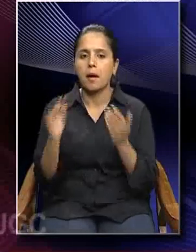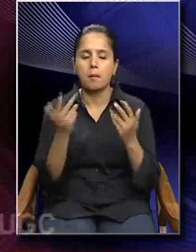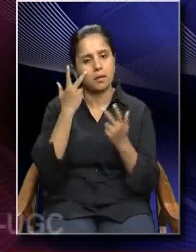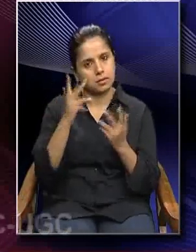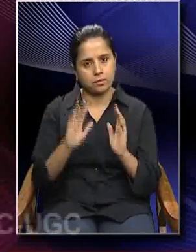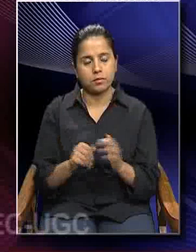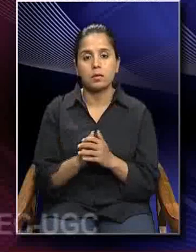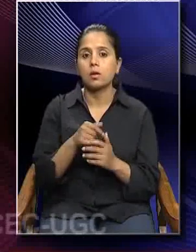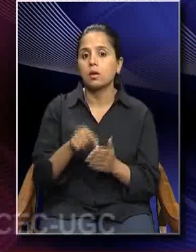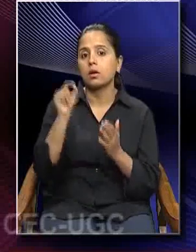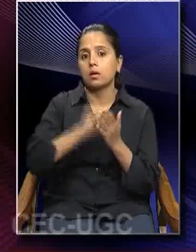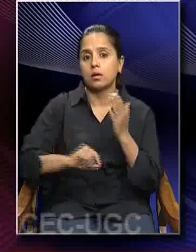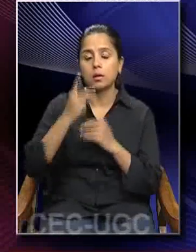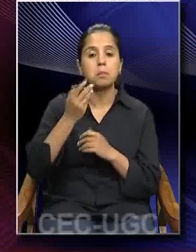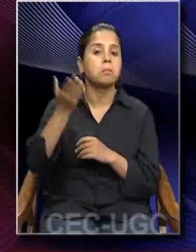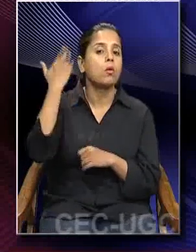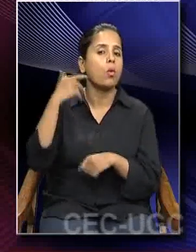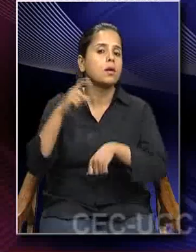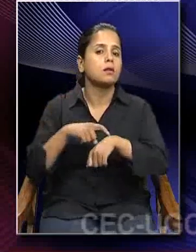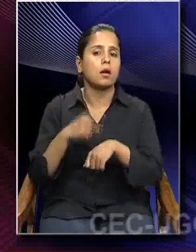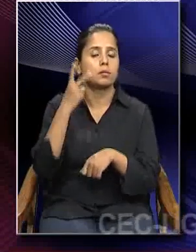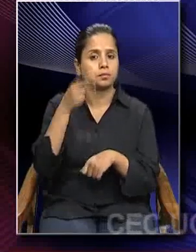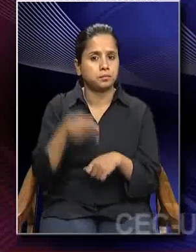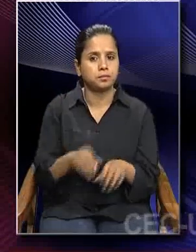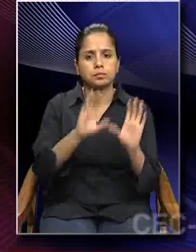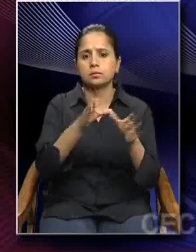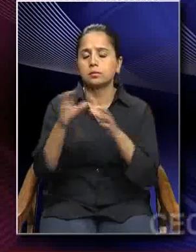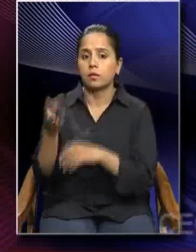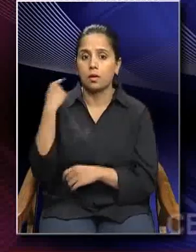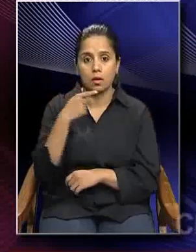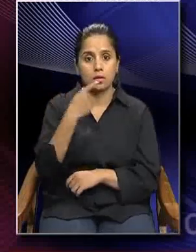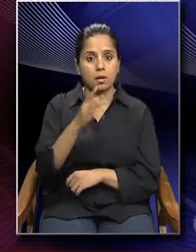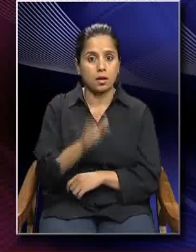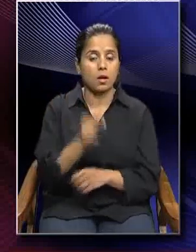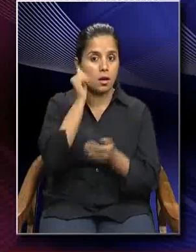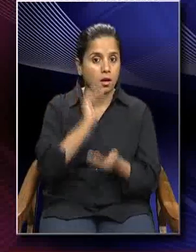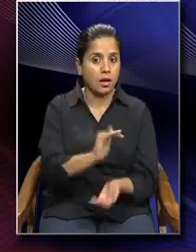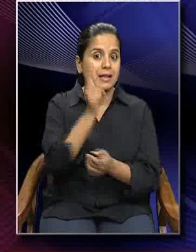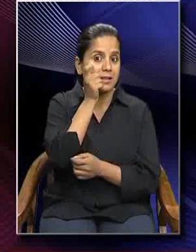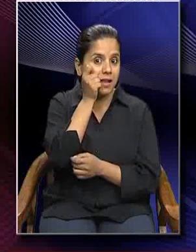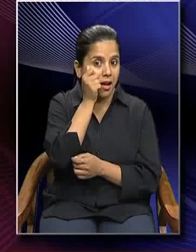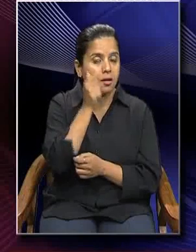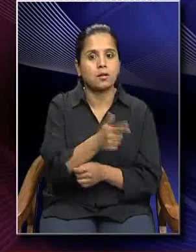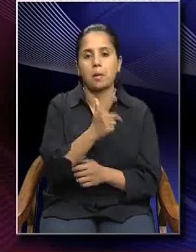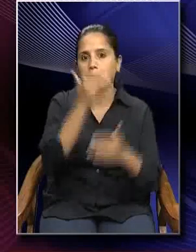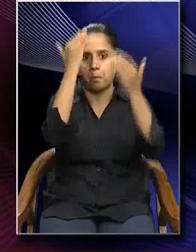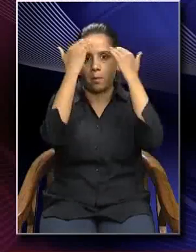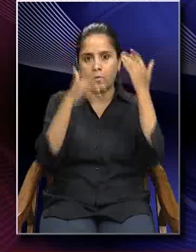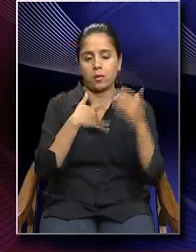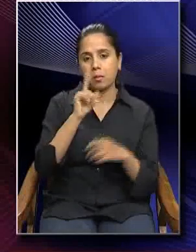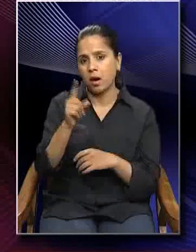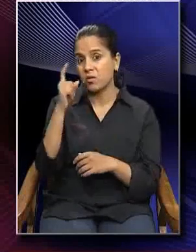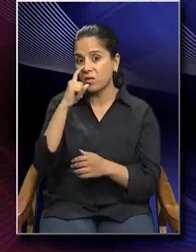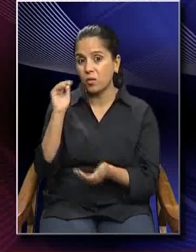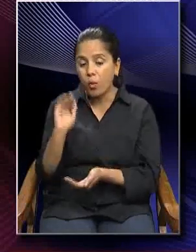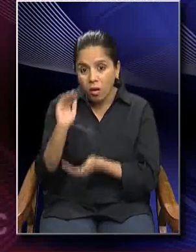The literature of the time categorically called the birth of son a blessing, while a girl